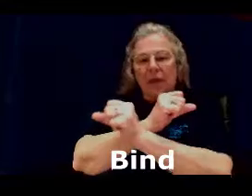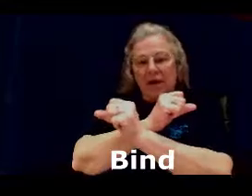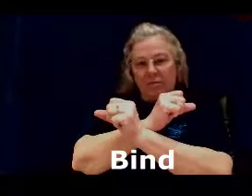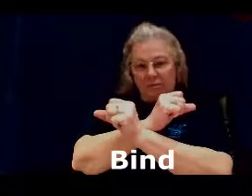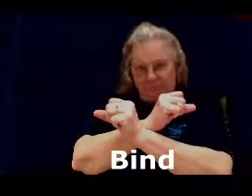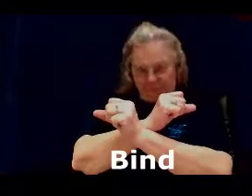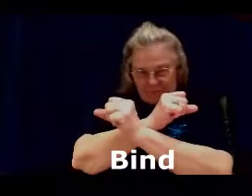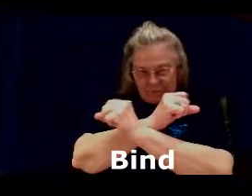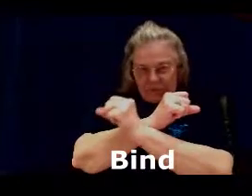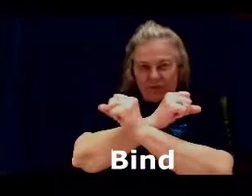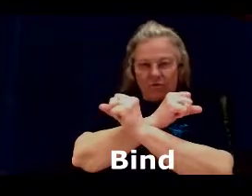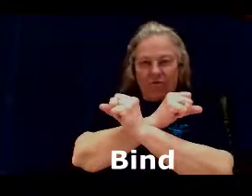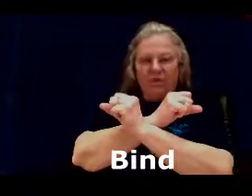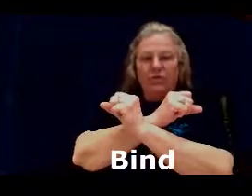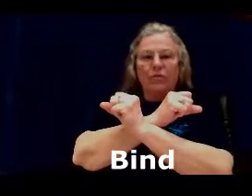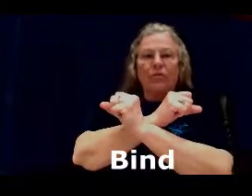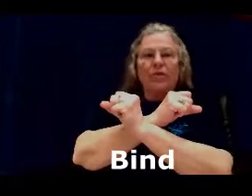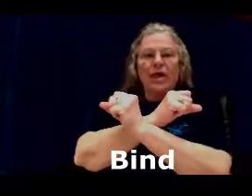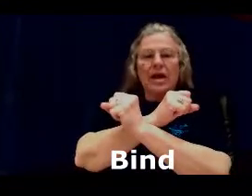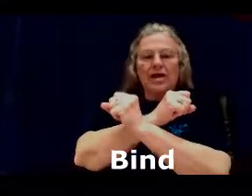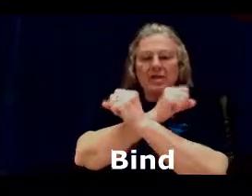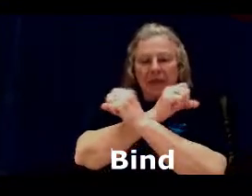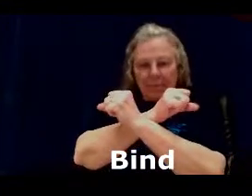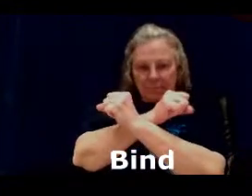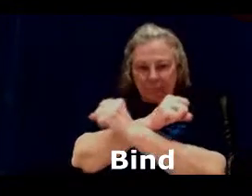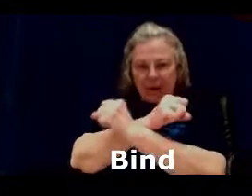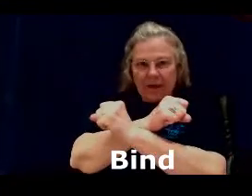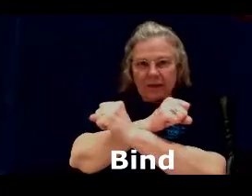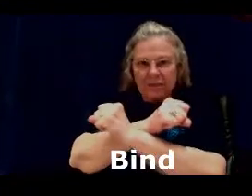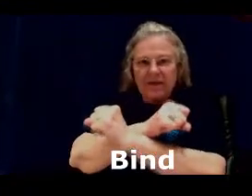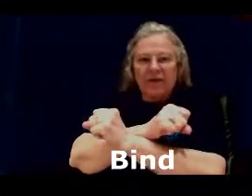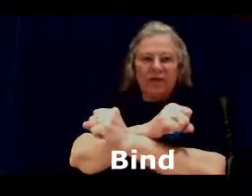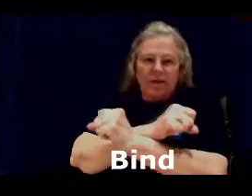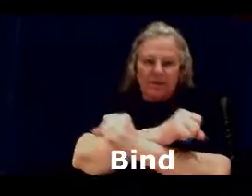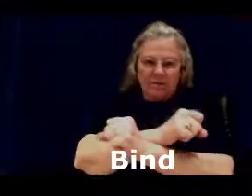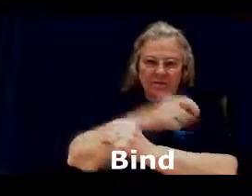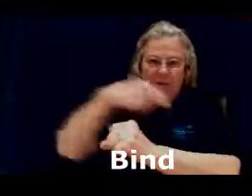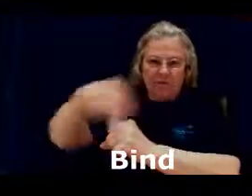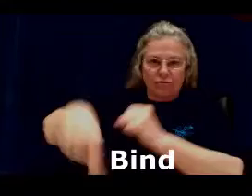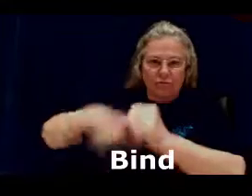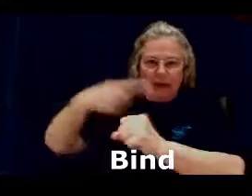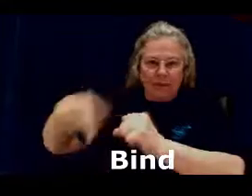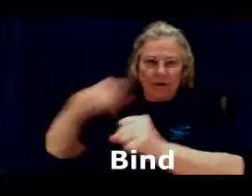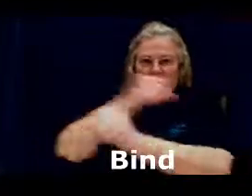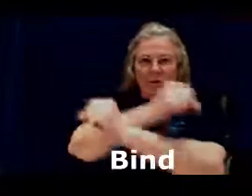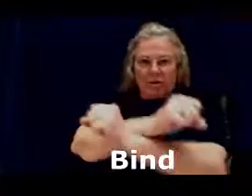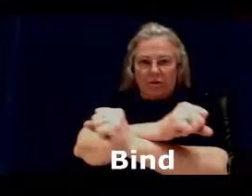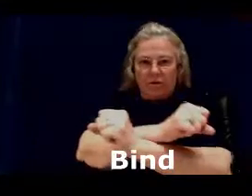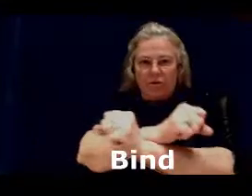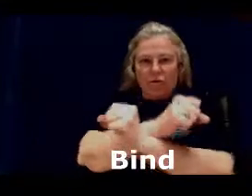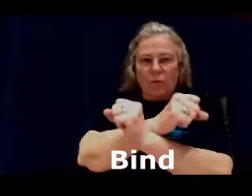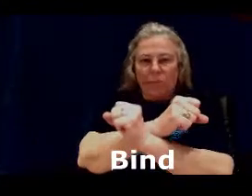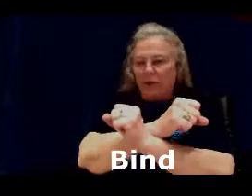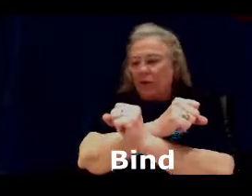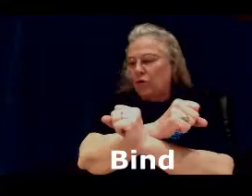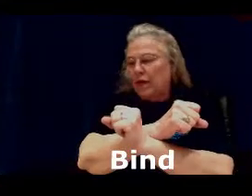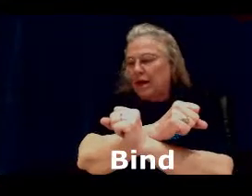Now, cross over your hands and bind them together like somebody's wrapped a rope around and you can't